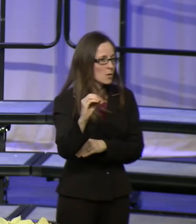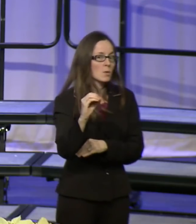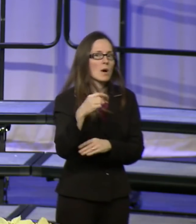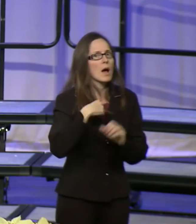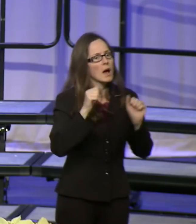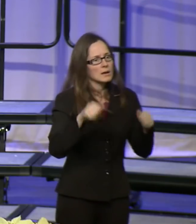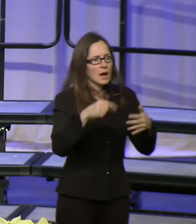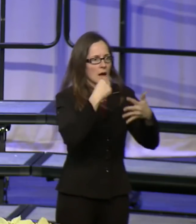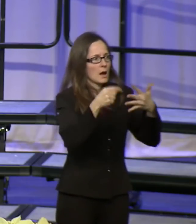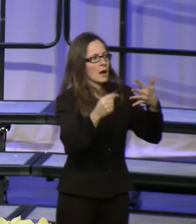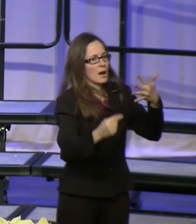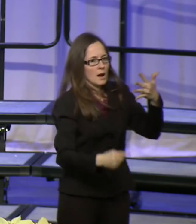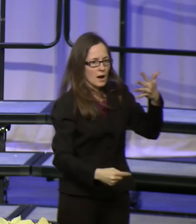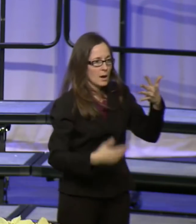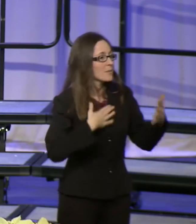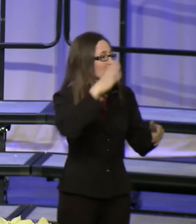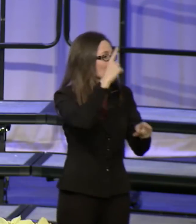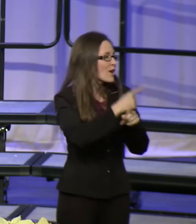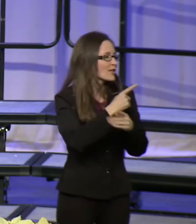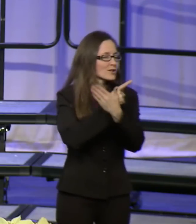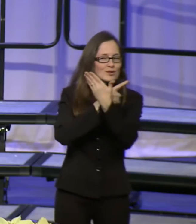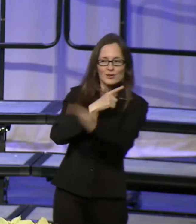brother, Dr. C. Vernon Gray.